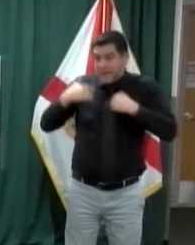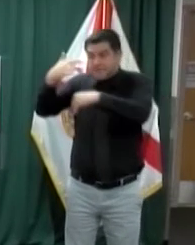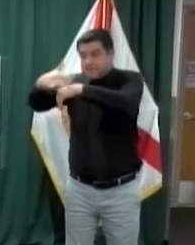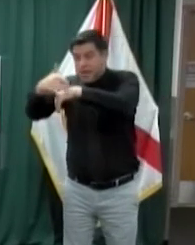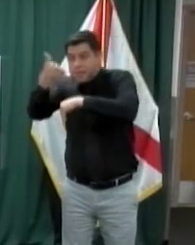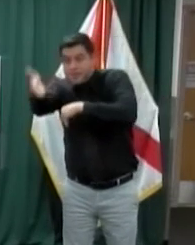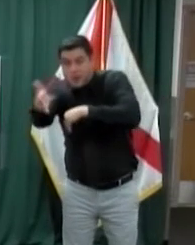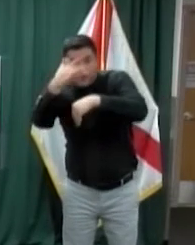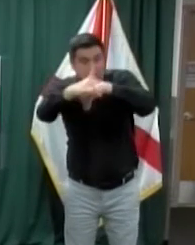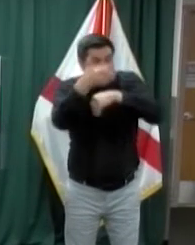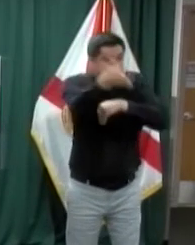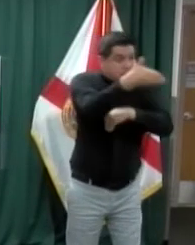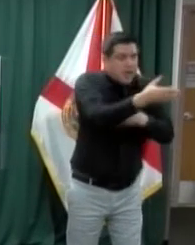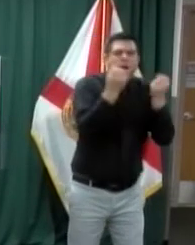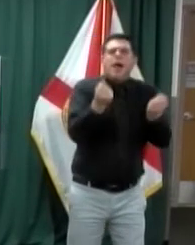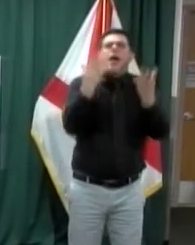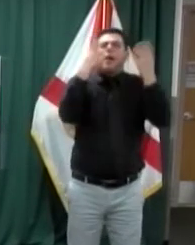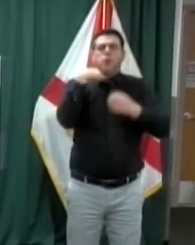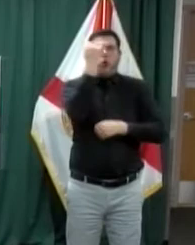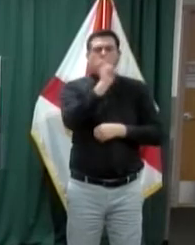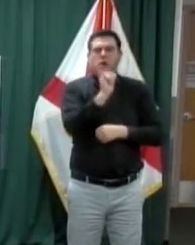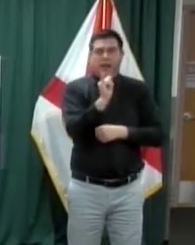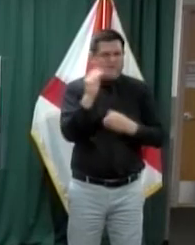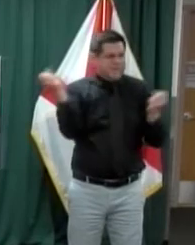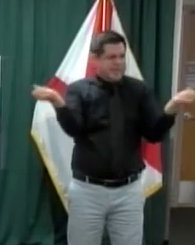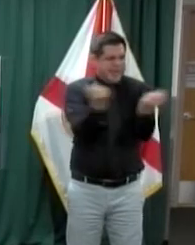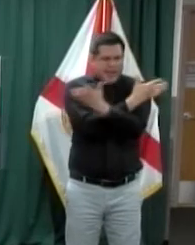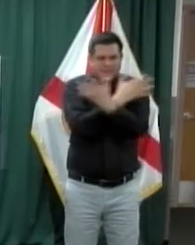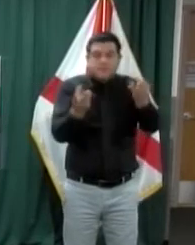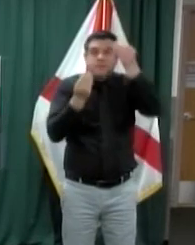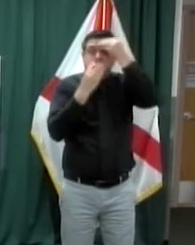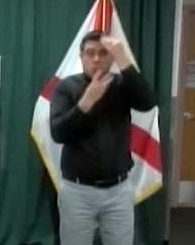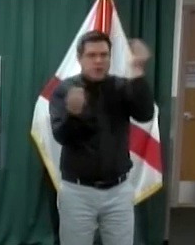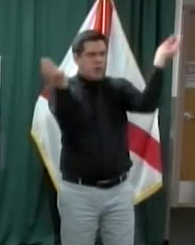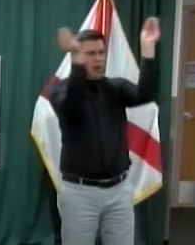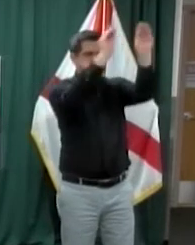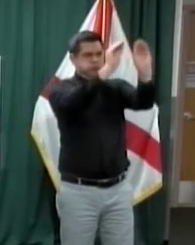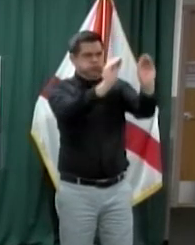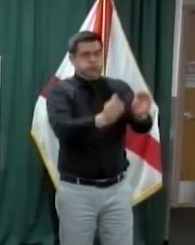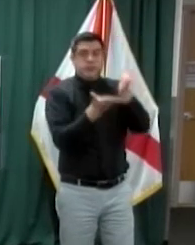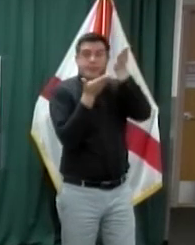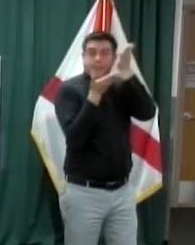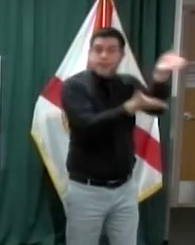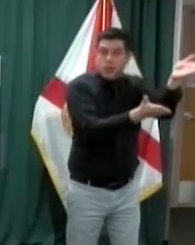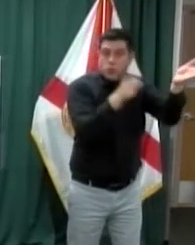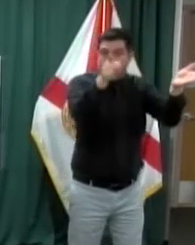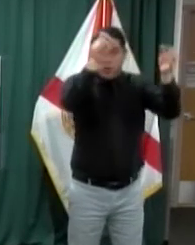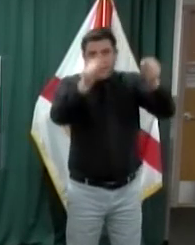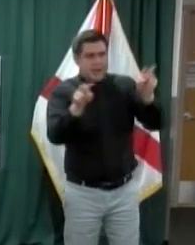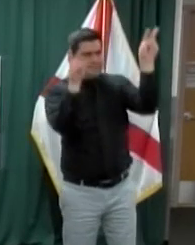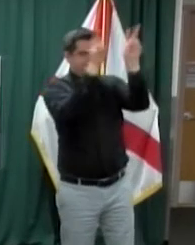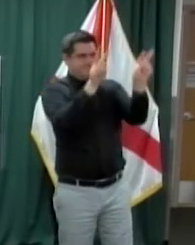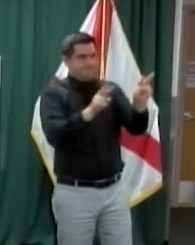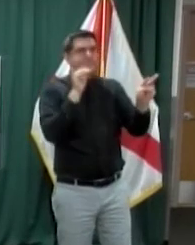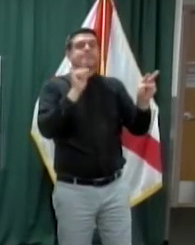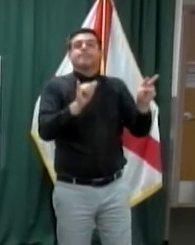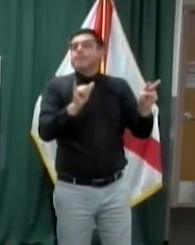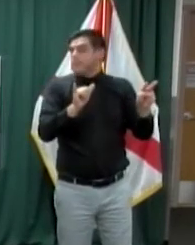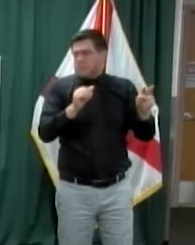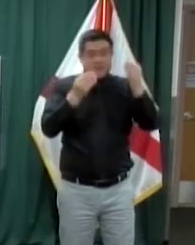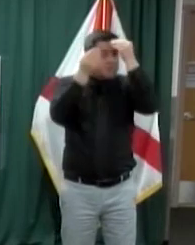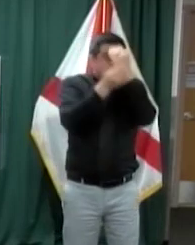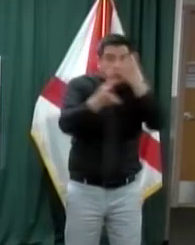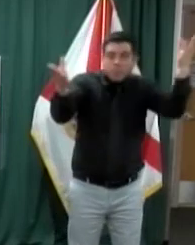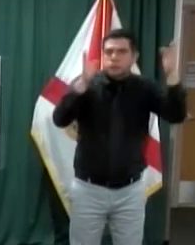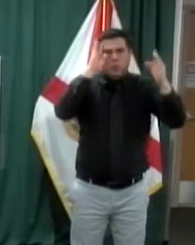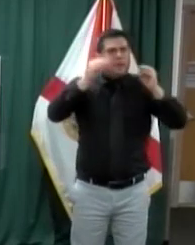Seminole County with the group to make sure that we try to provide as much information as we possibly can. Some of that information